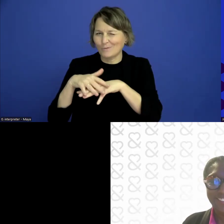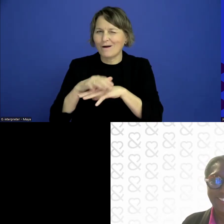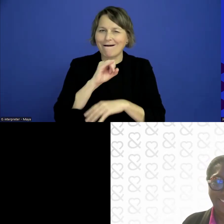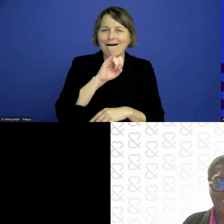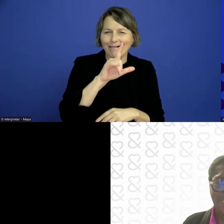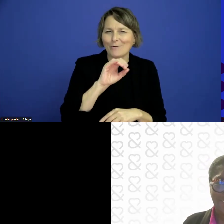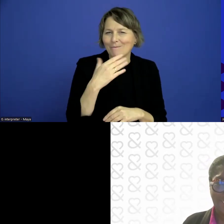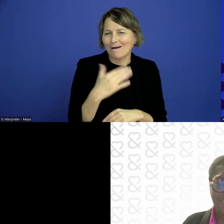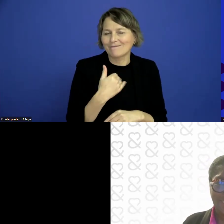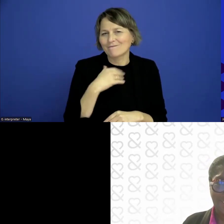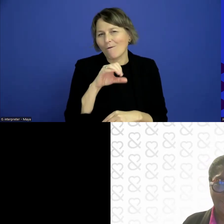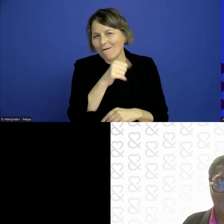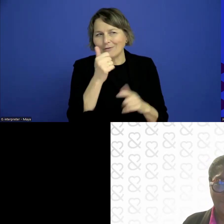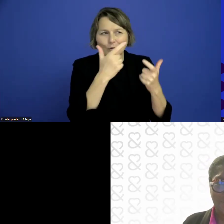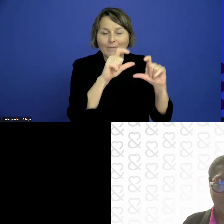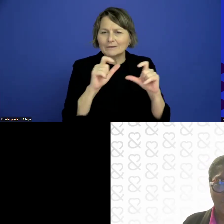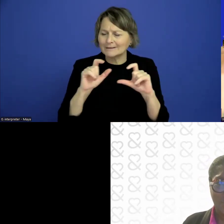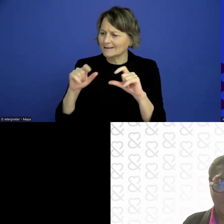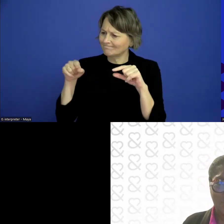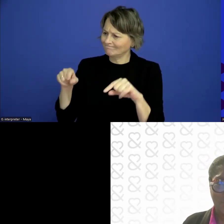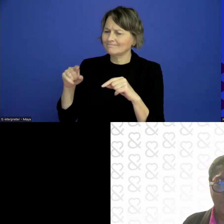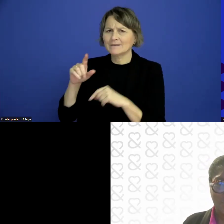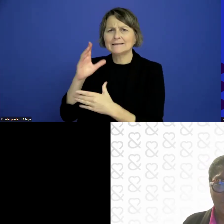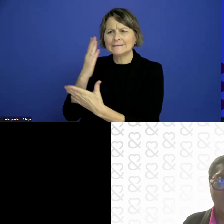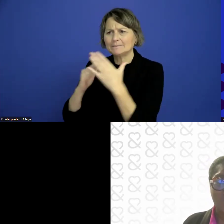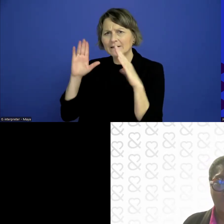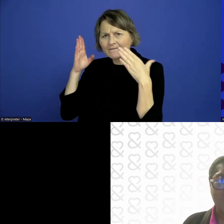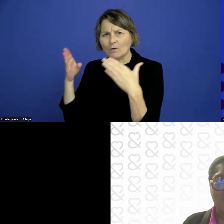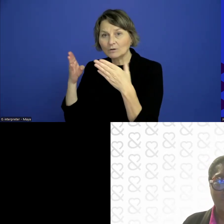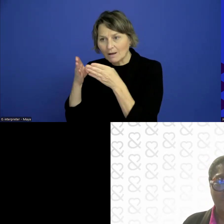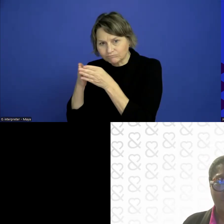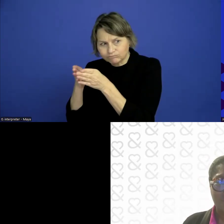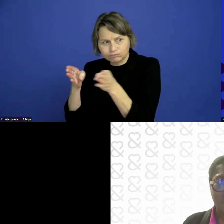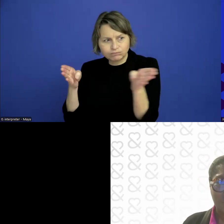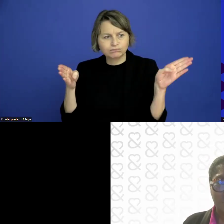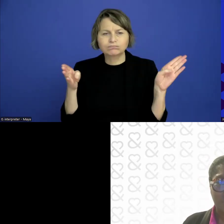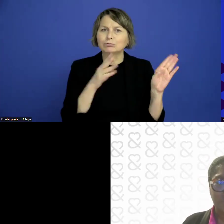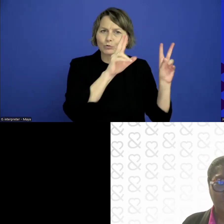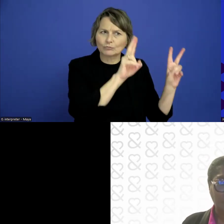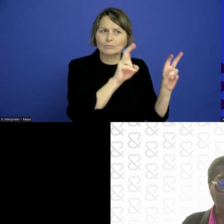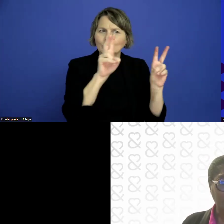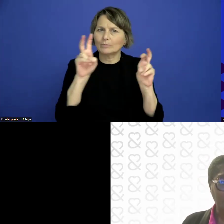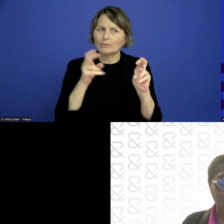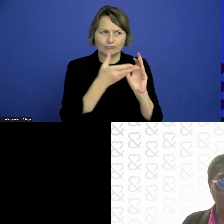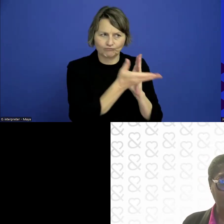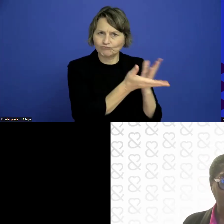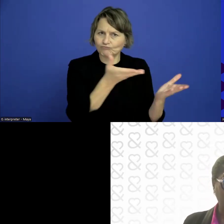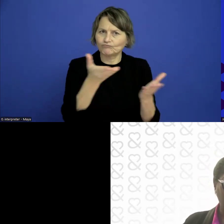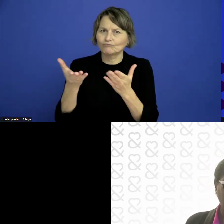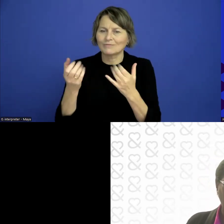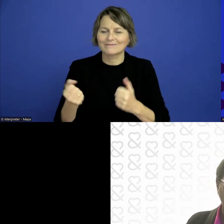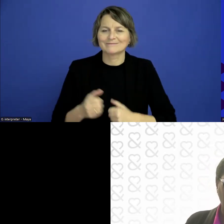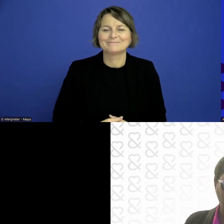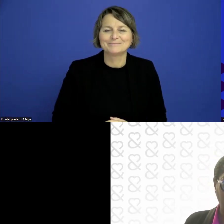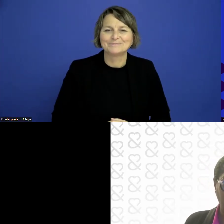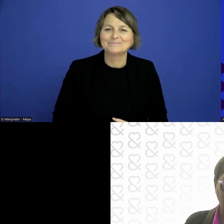for companies. So we're not only offering something on disability, we offer a lot on other topics for companies as well. And thanks also for